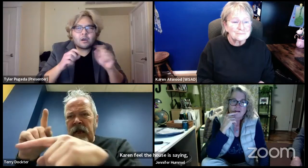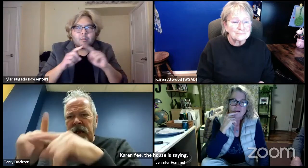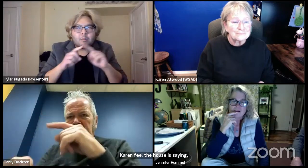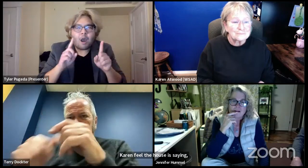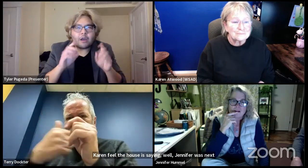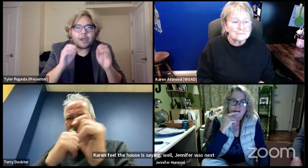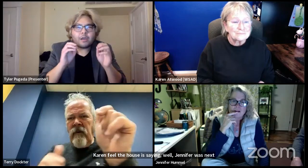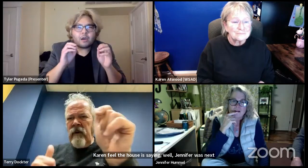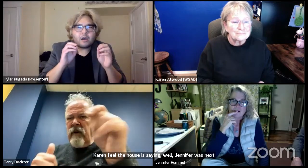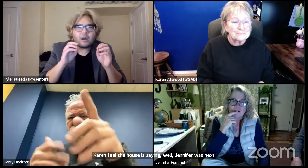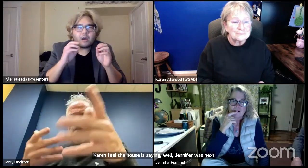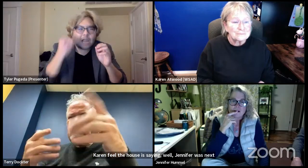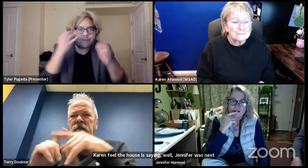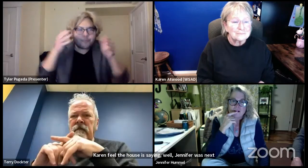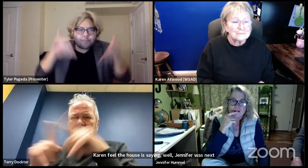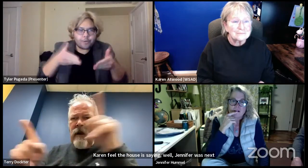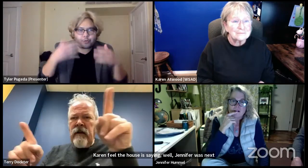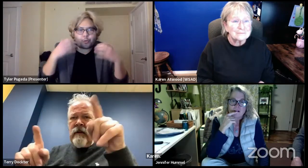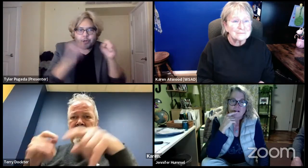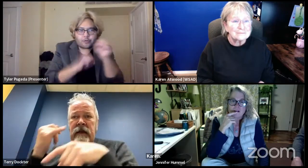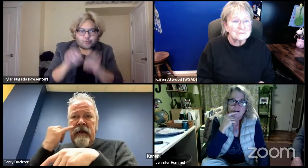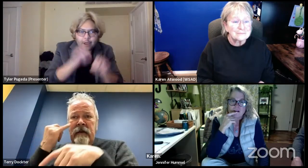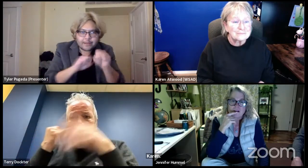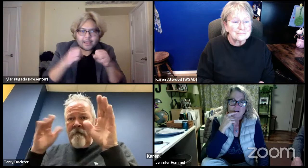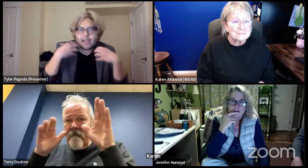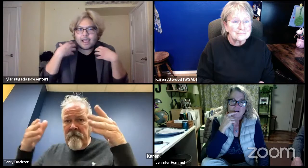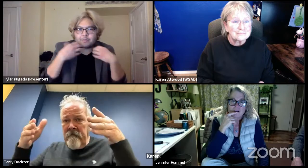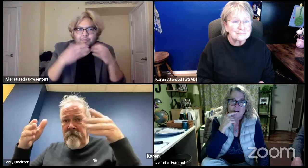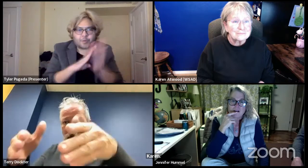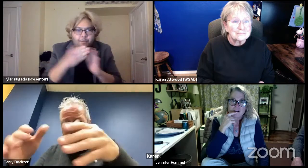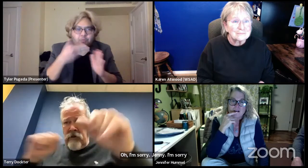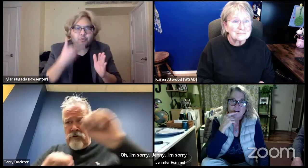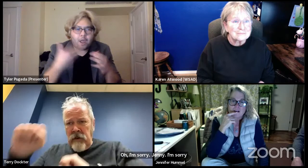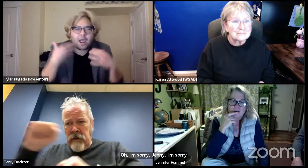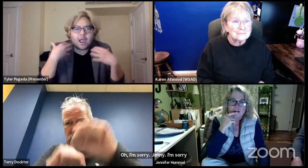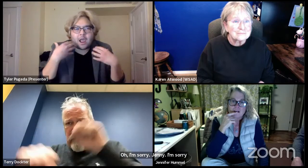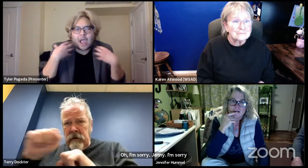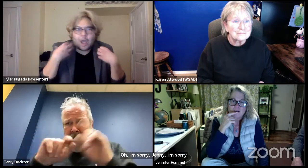The issue here that we're talking about is that we have some things that we can't